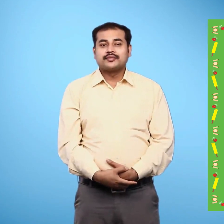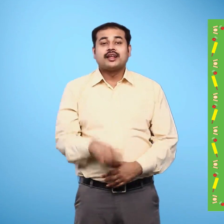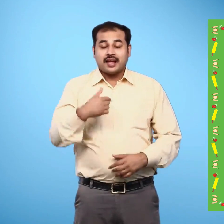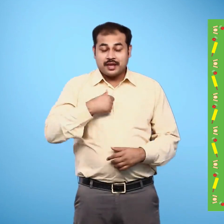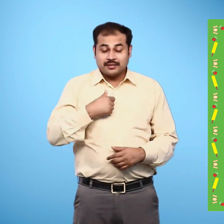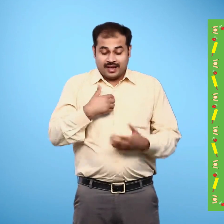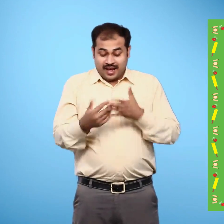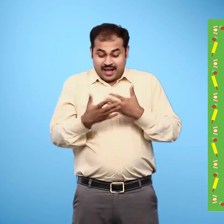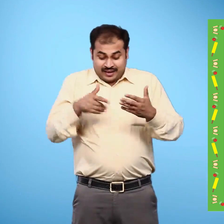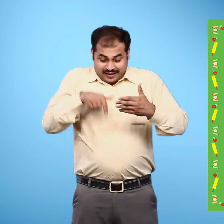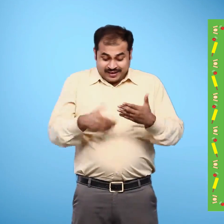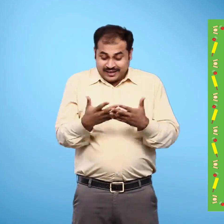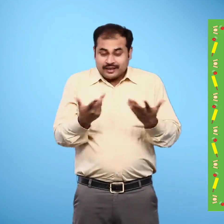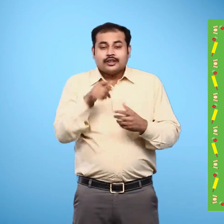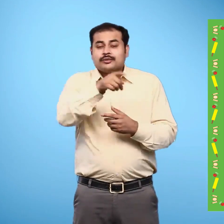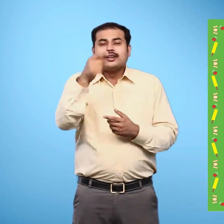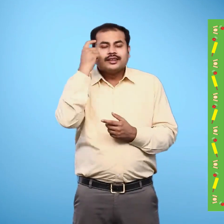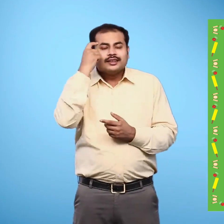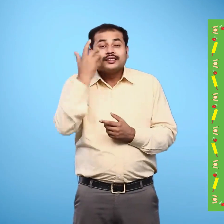Guess what I have in my hand?